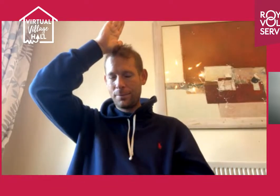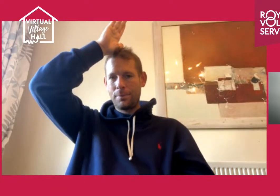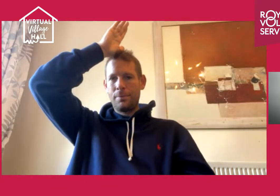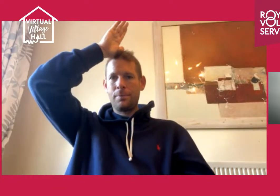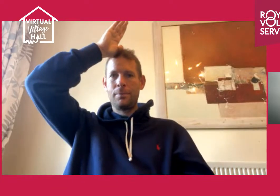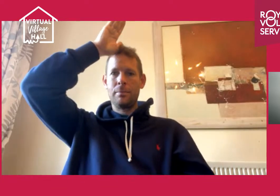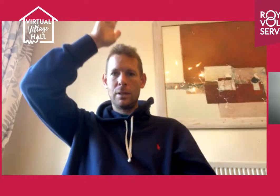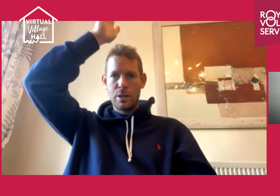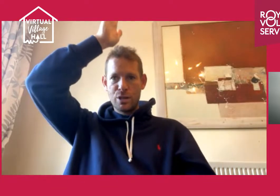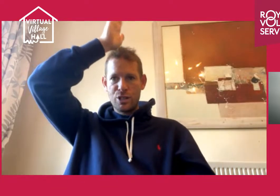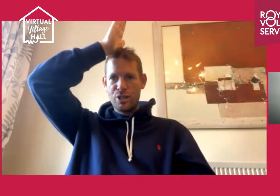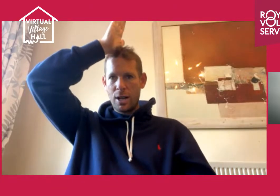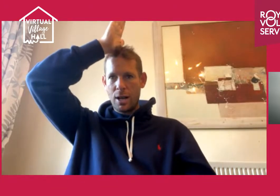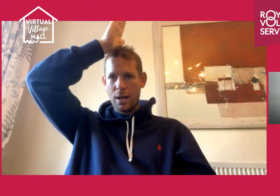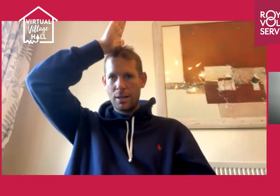might find a shark,